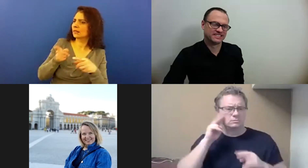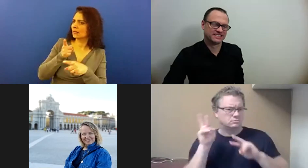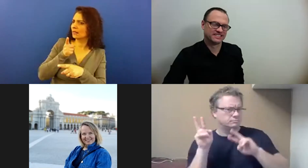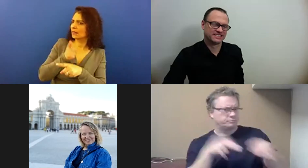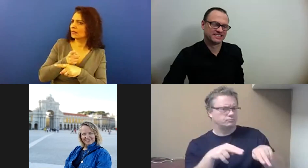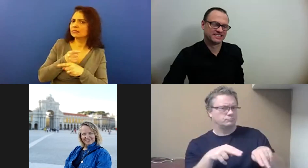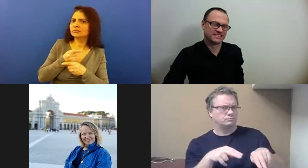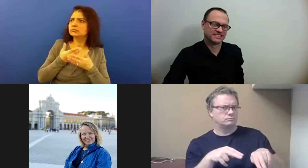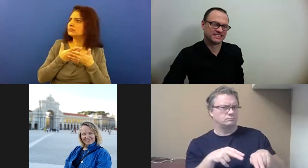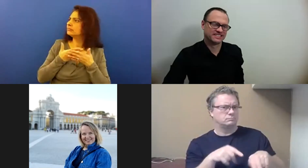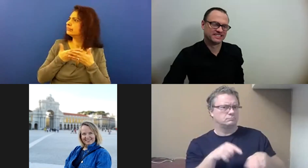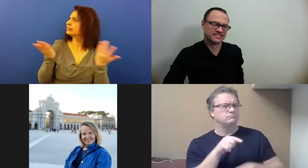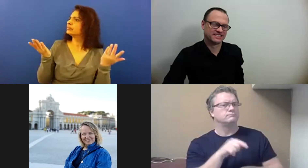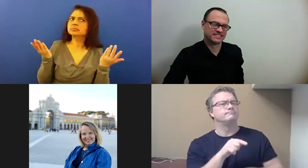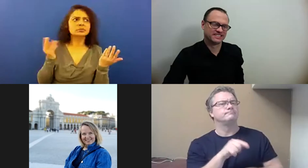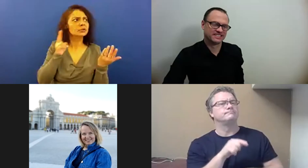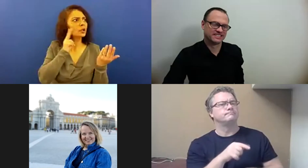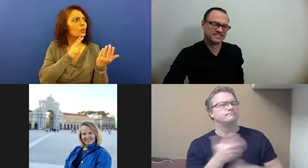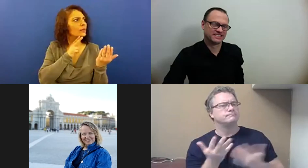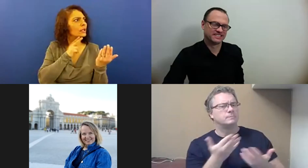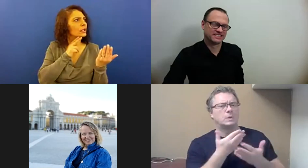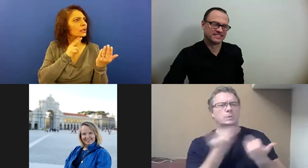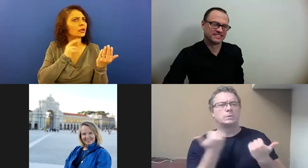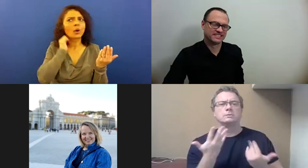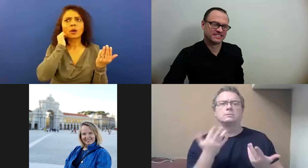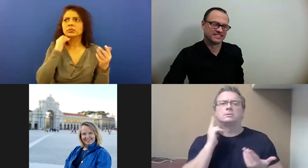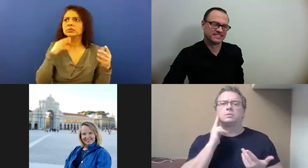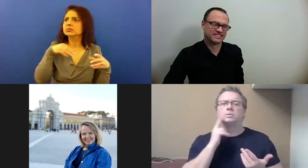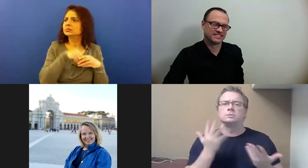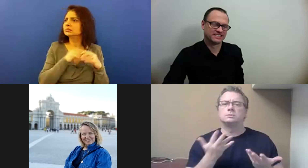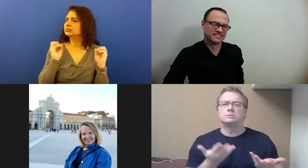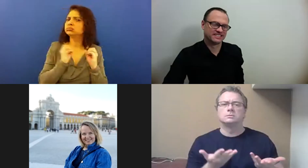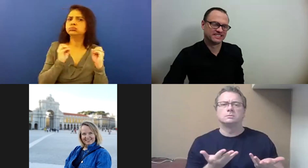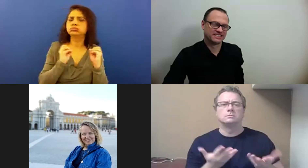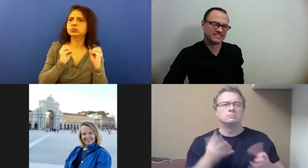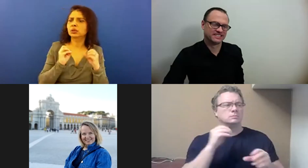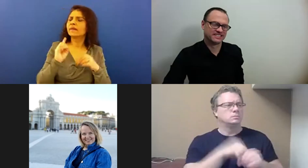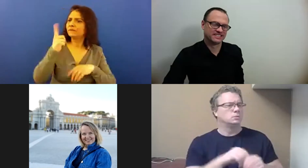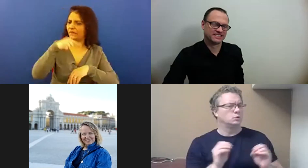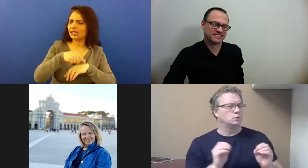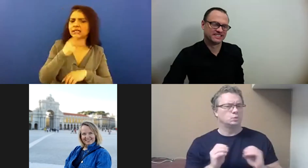And the EUD told me, "You're right.